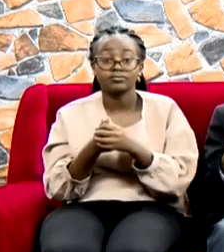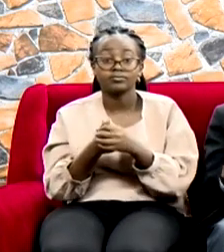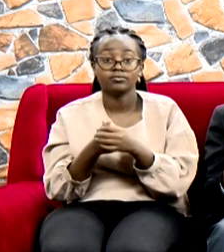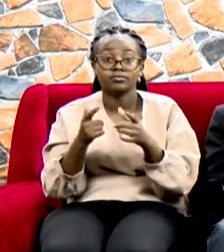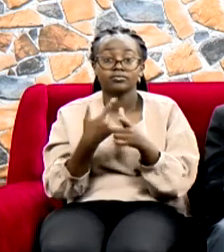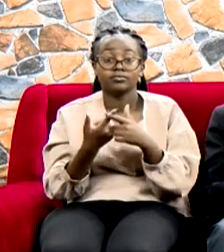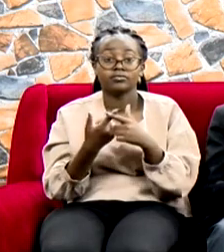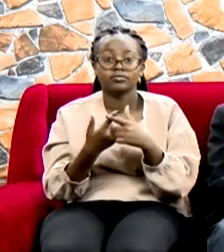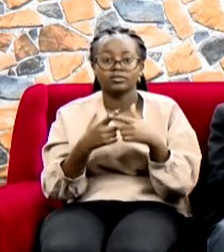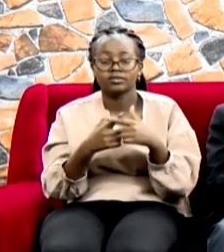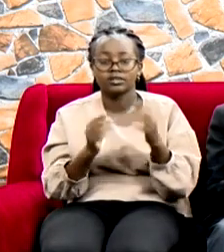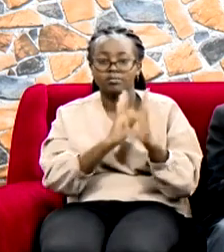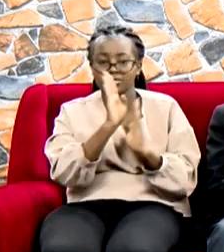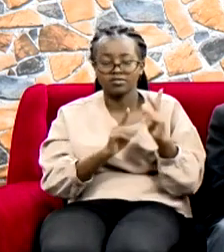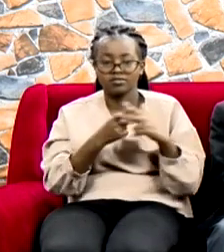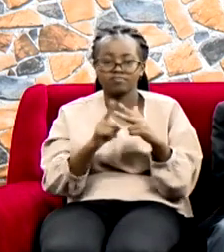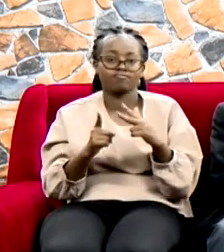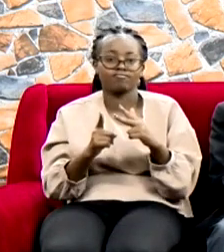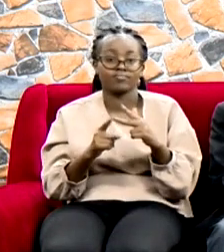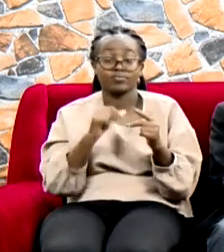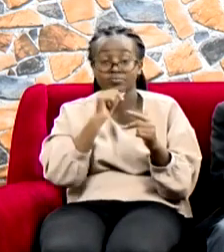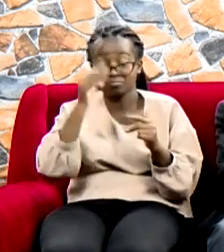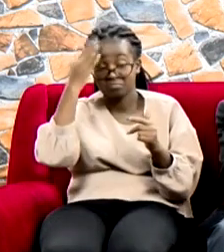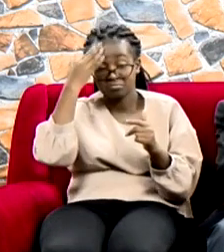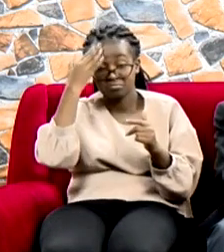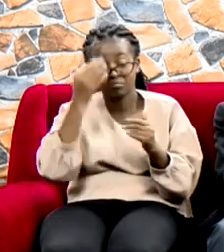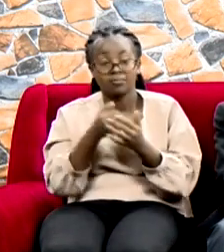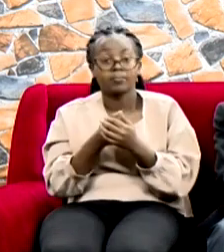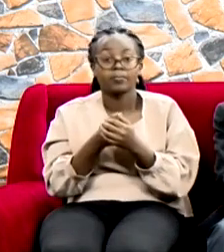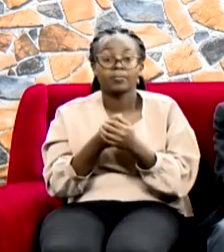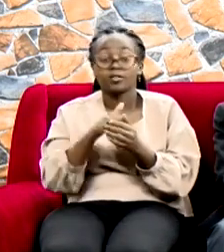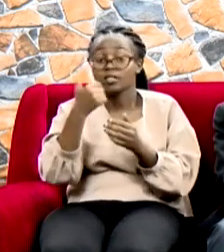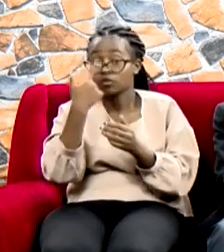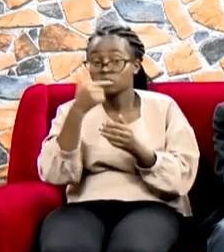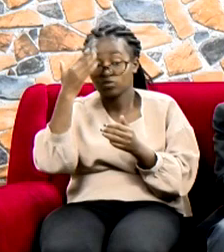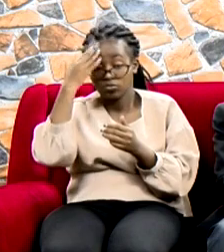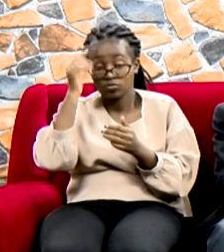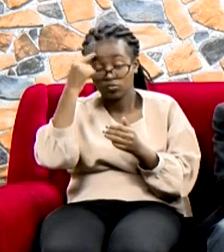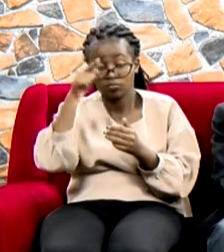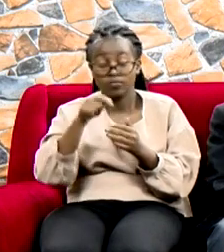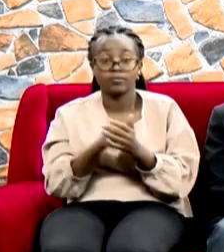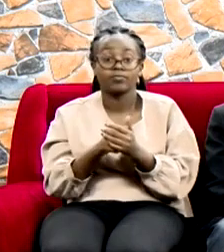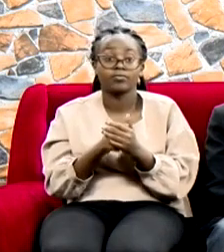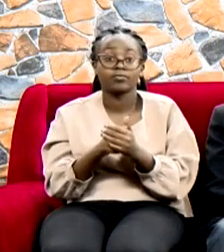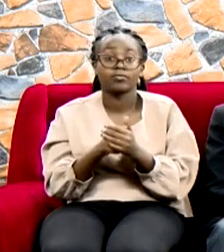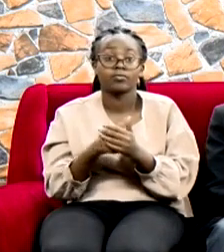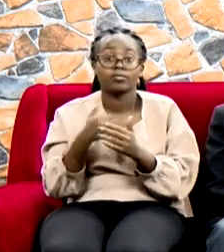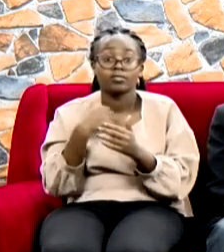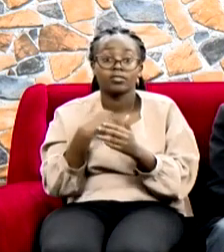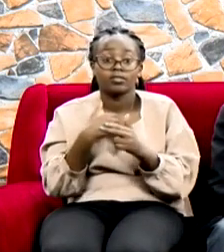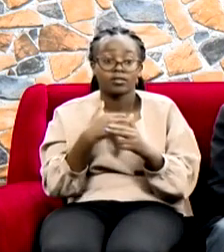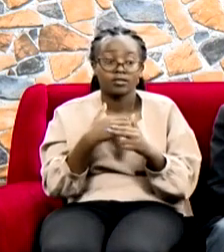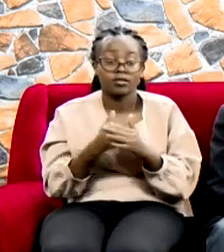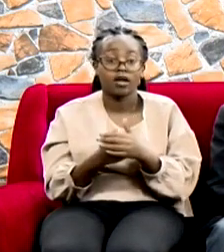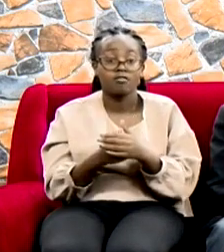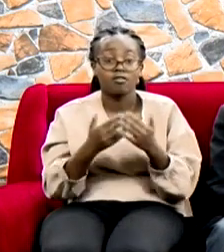Then ritualistic behavior starts setting in. So you don't realize it, it's others who will realize it. So you better have close friends, those who